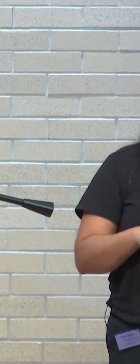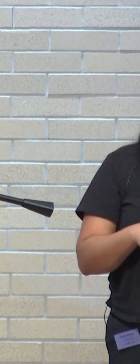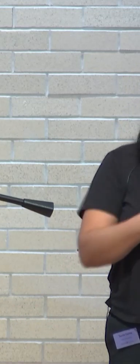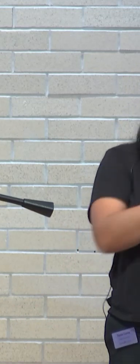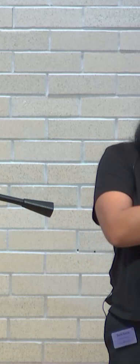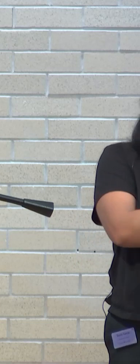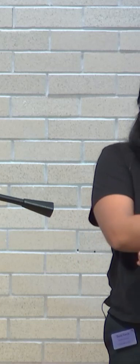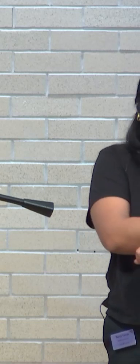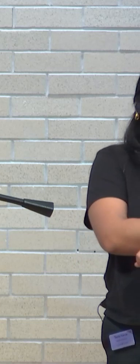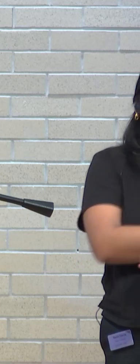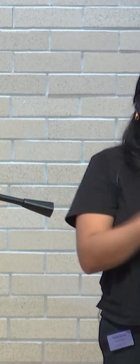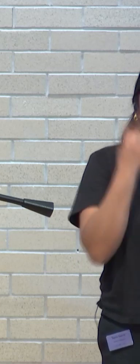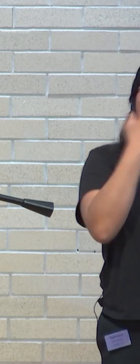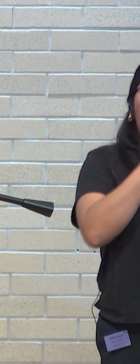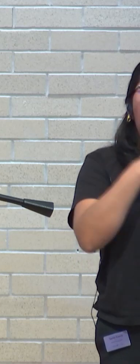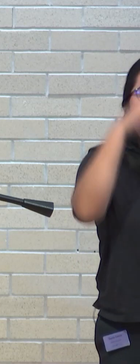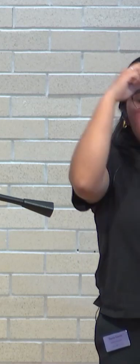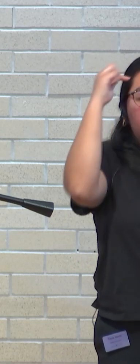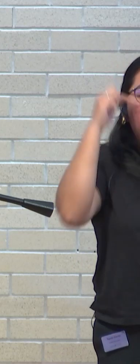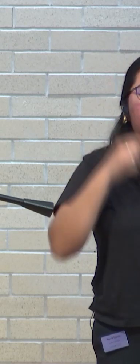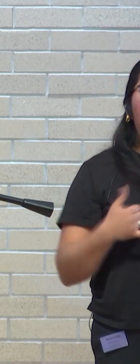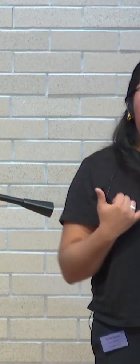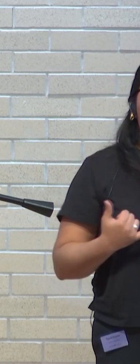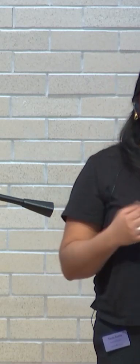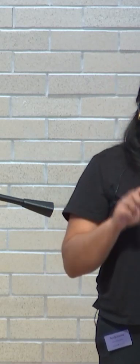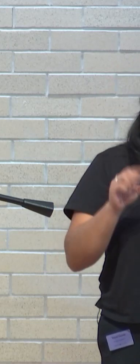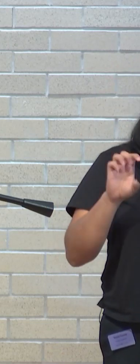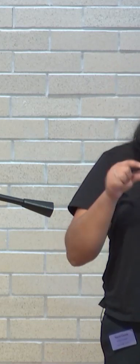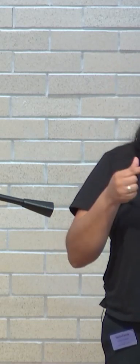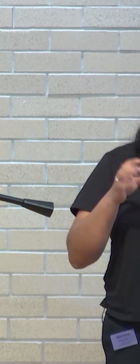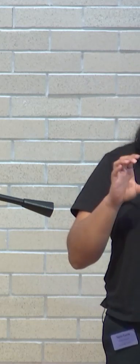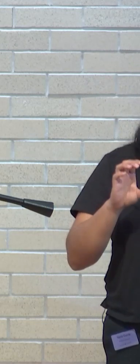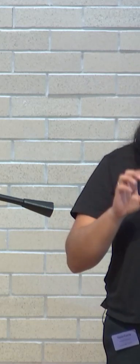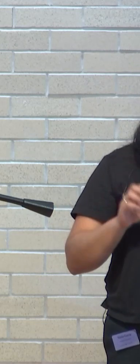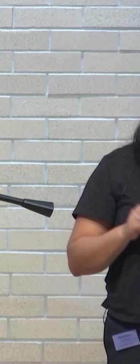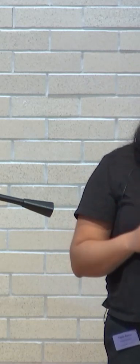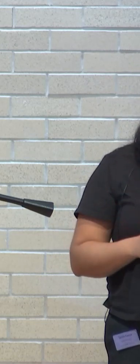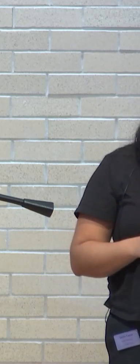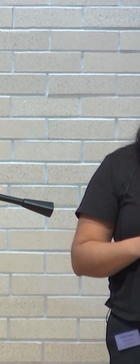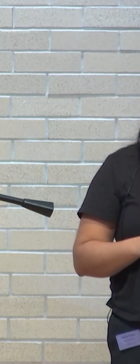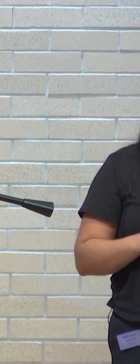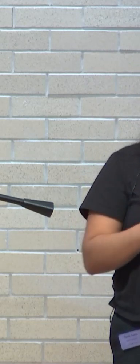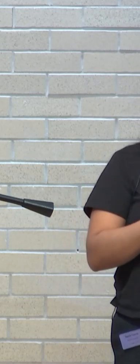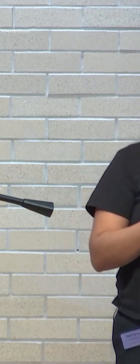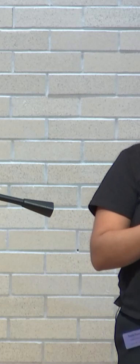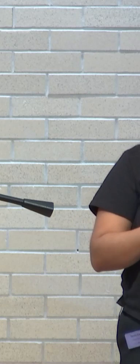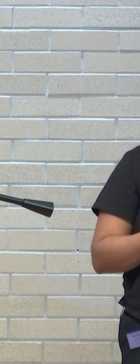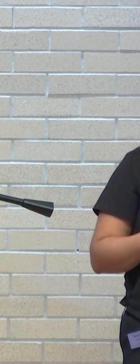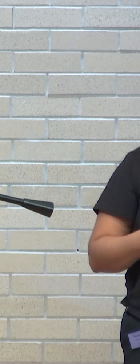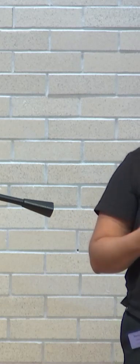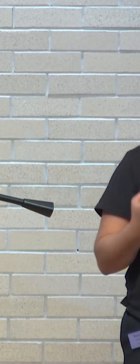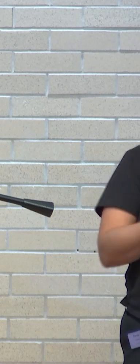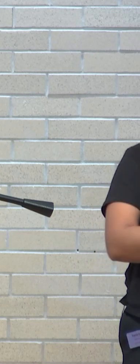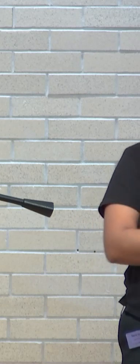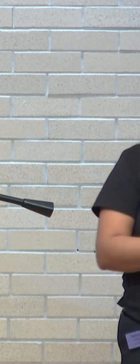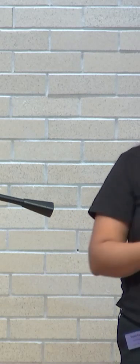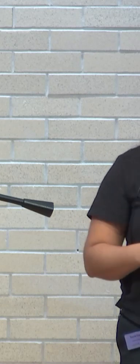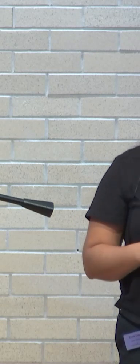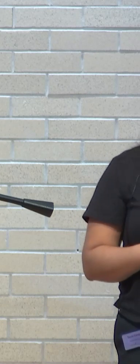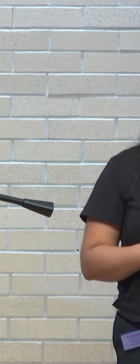GC. And I will be reading a poem called New Day's Lyric by Amanda Gorman.